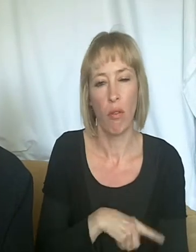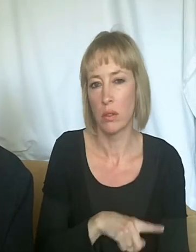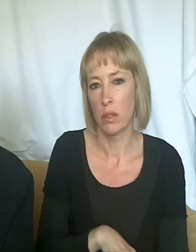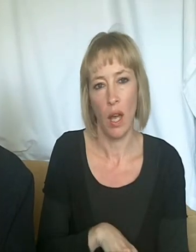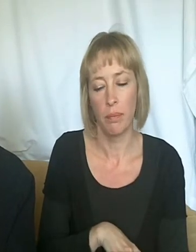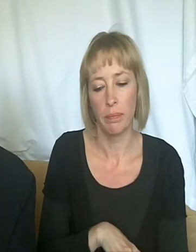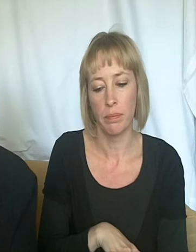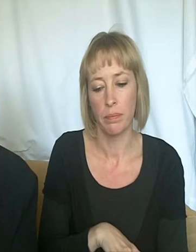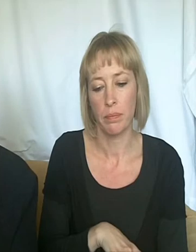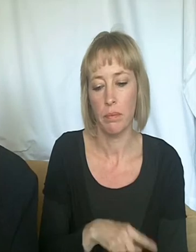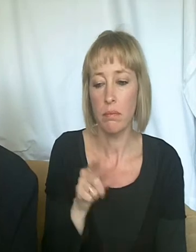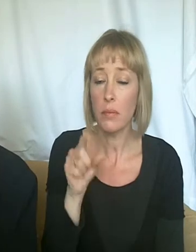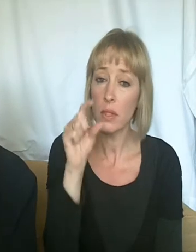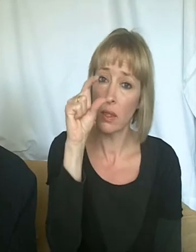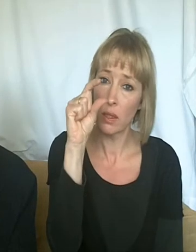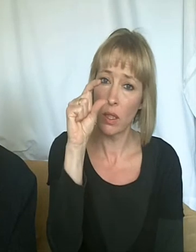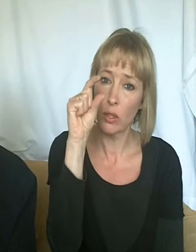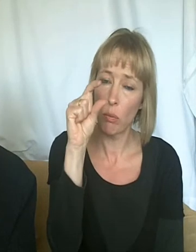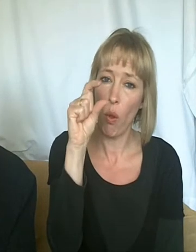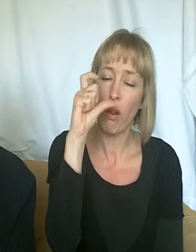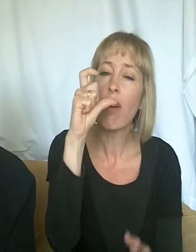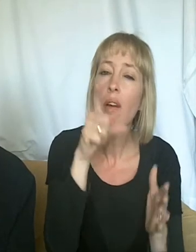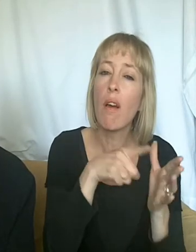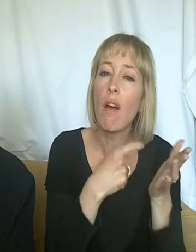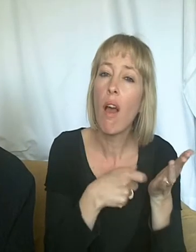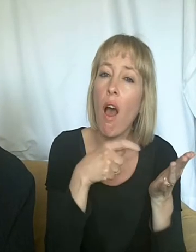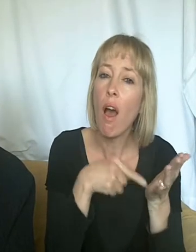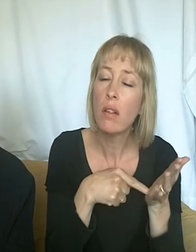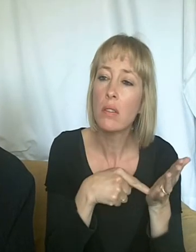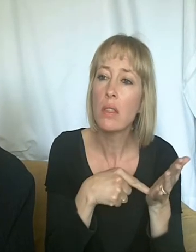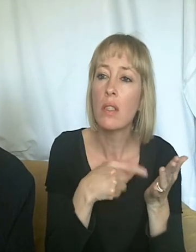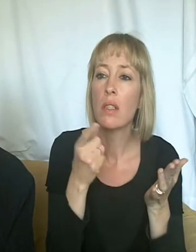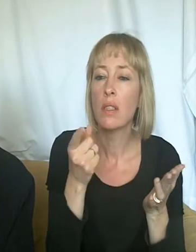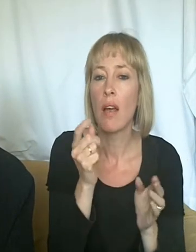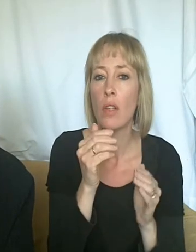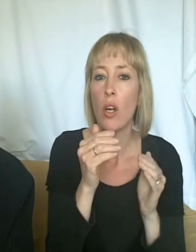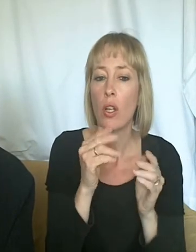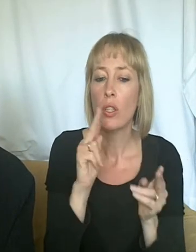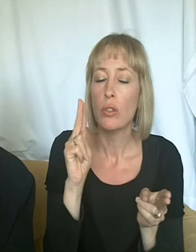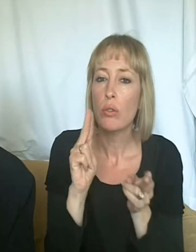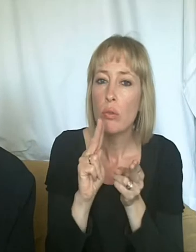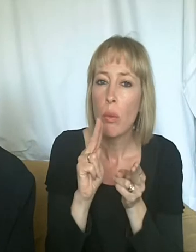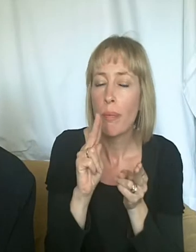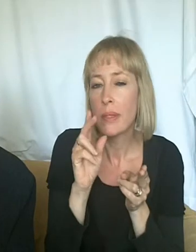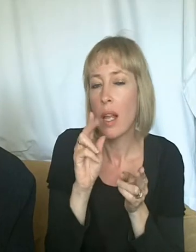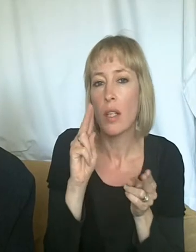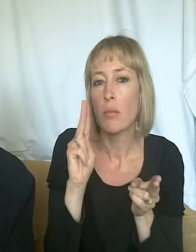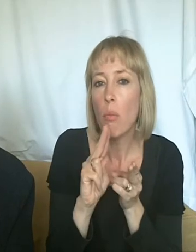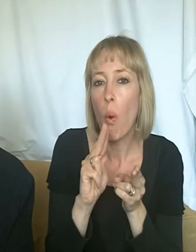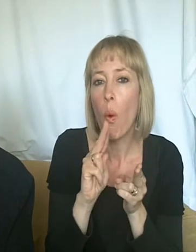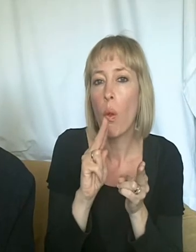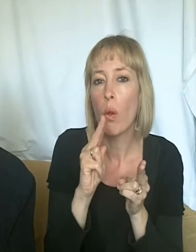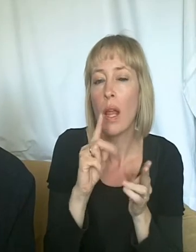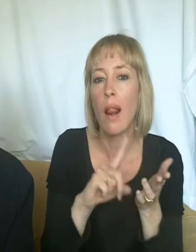long, and the little cartomizers only have a small amount of fluid in them. So